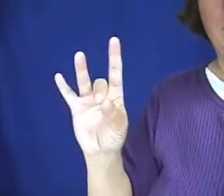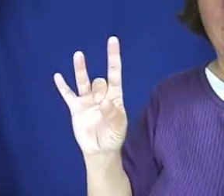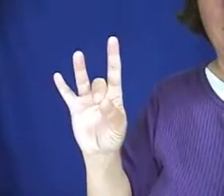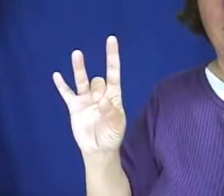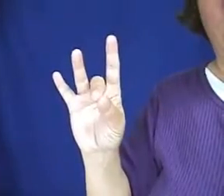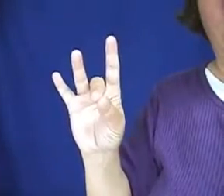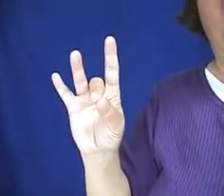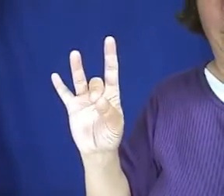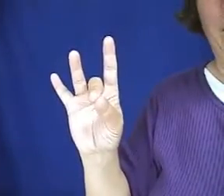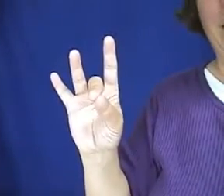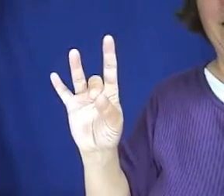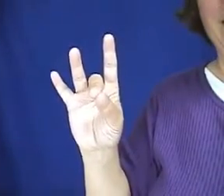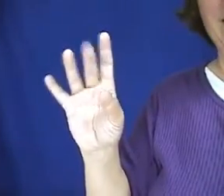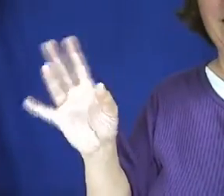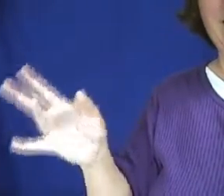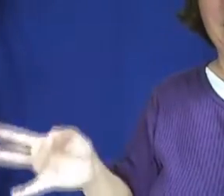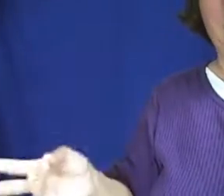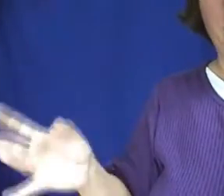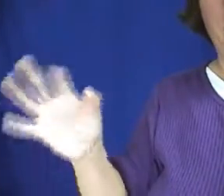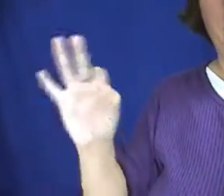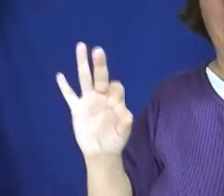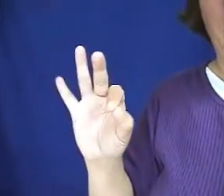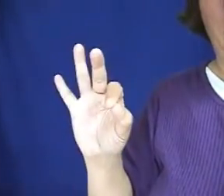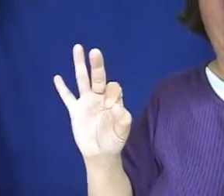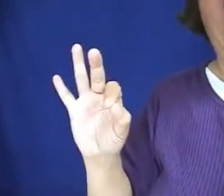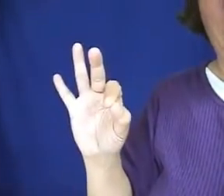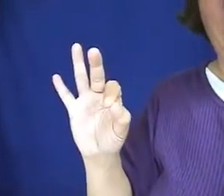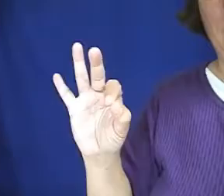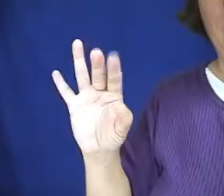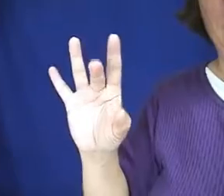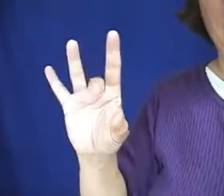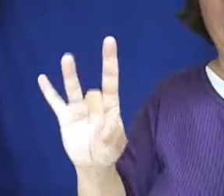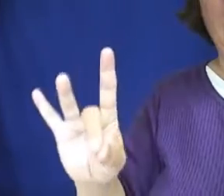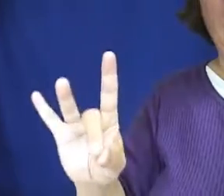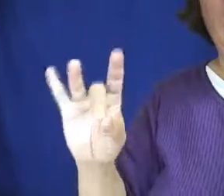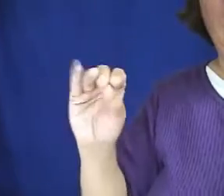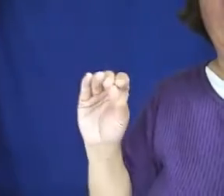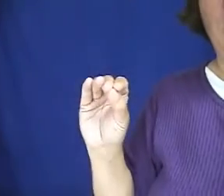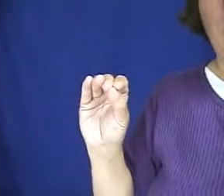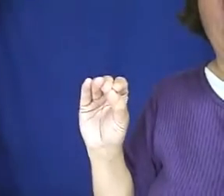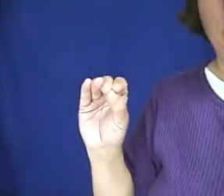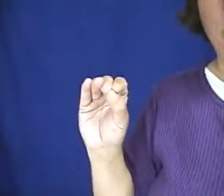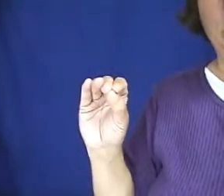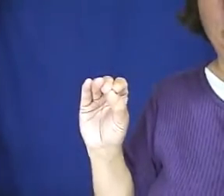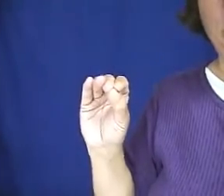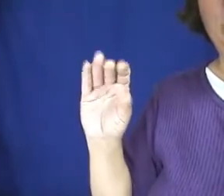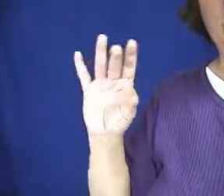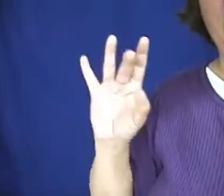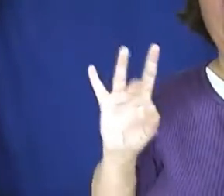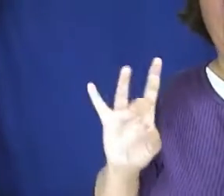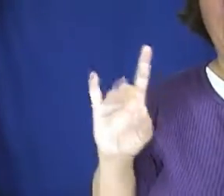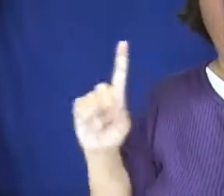78, low to high, 79, 80,